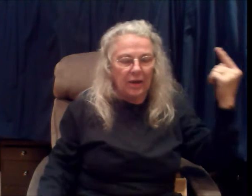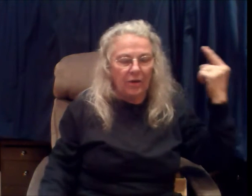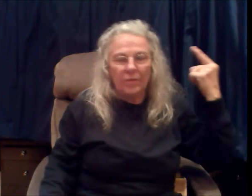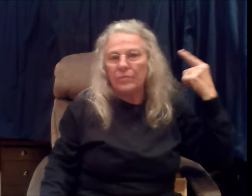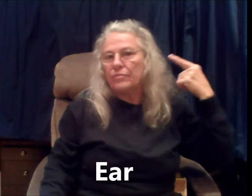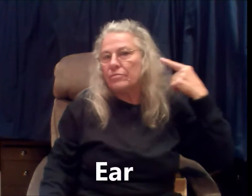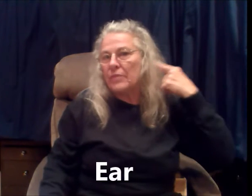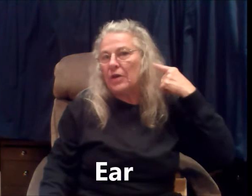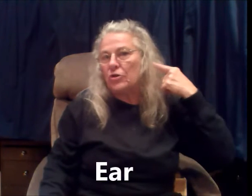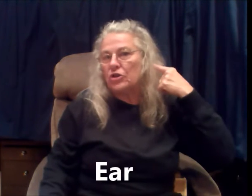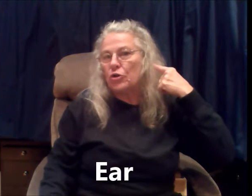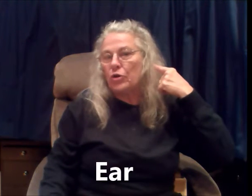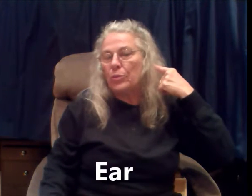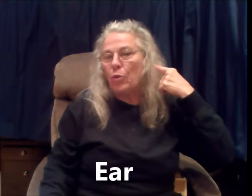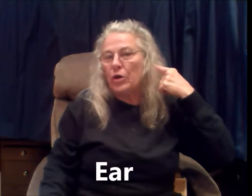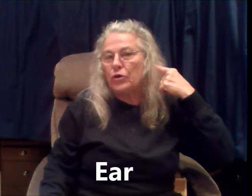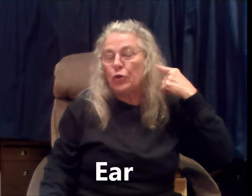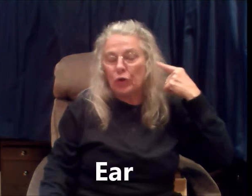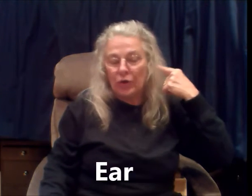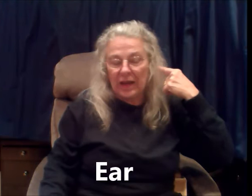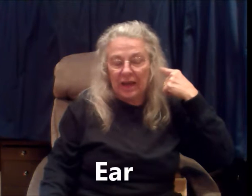Ear, and you're just going to point to your ear.